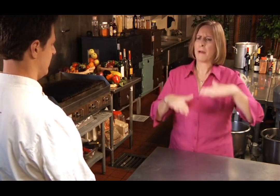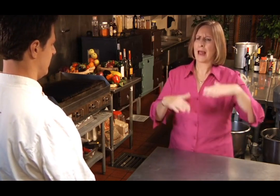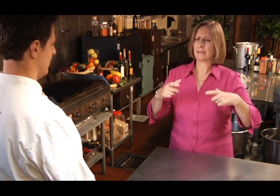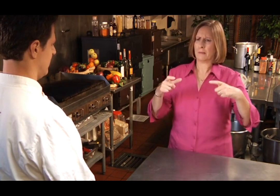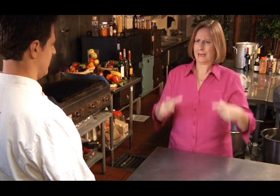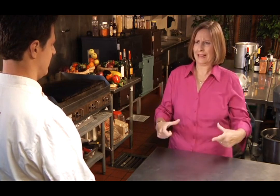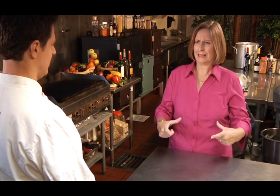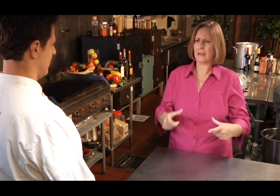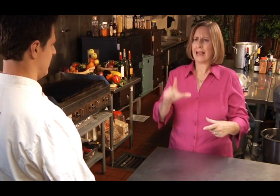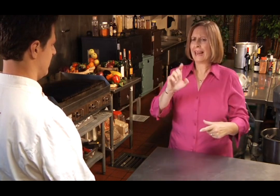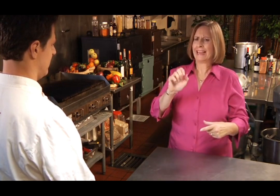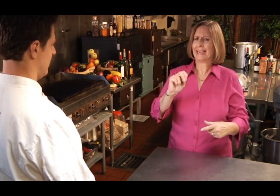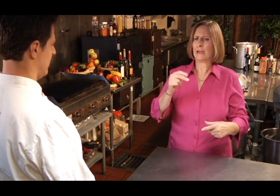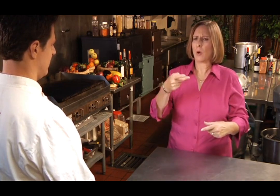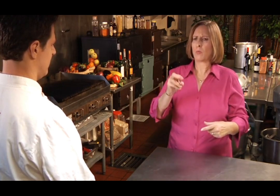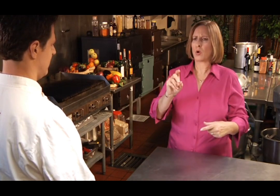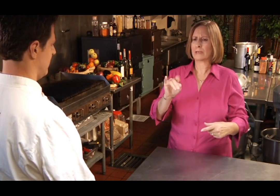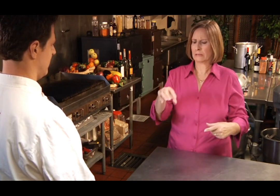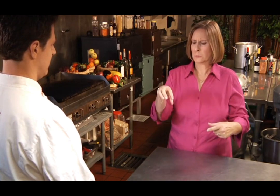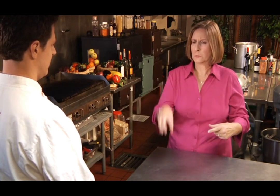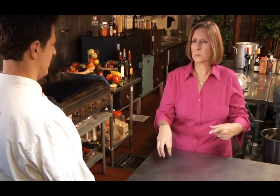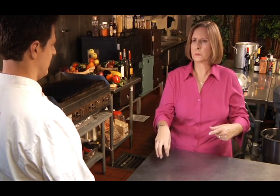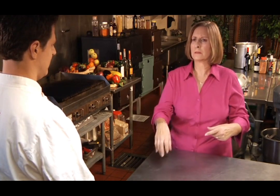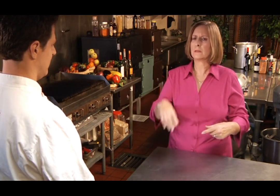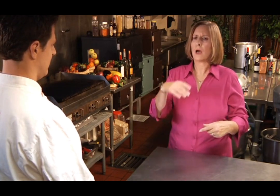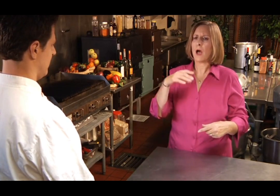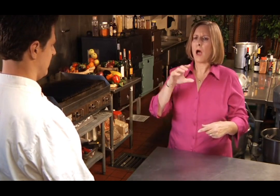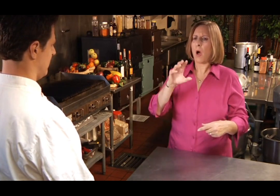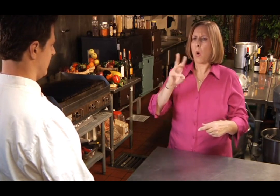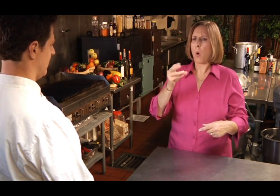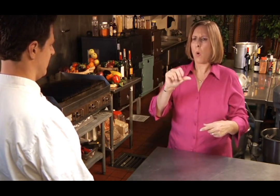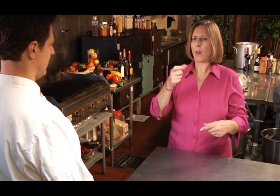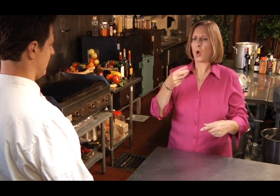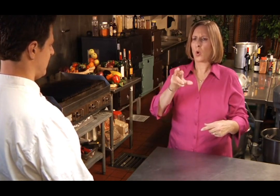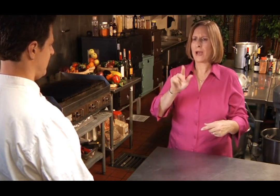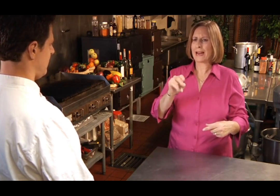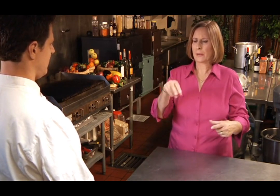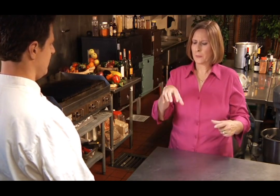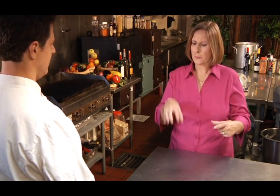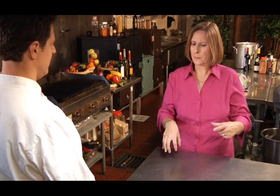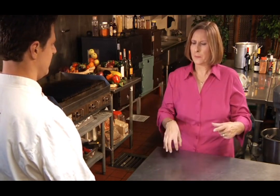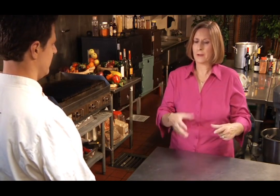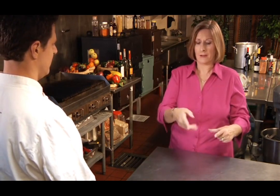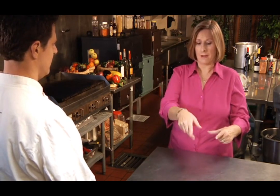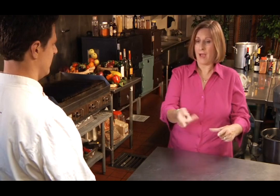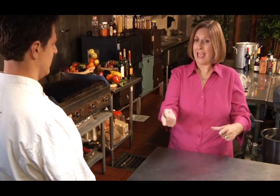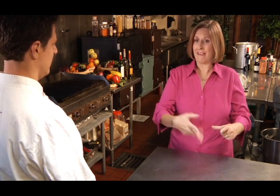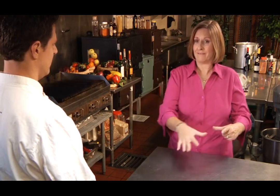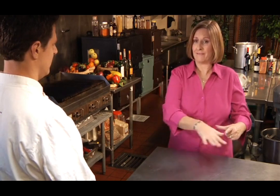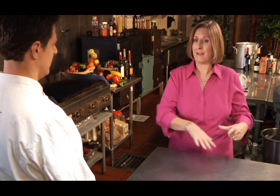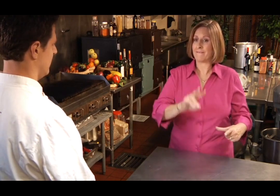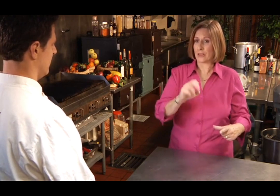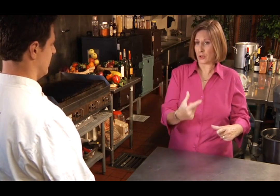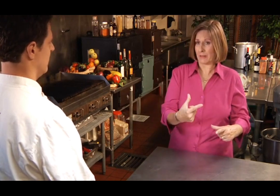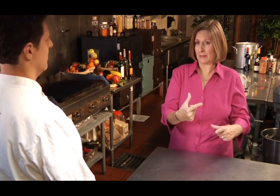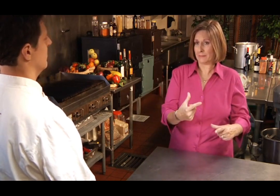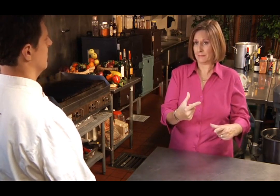have a balanced meal, you should include a small portion of lean protein and a small portion of whole grains with your veggies.